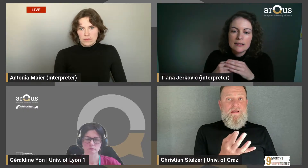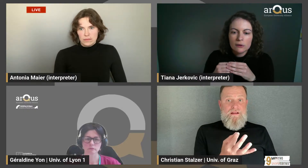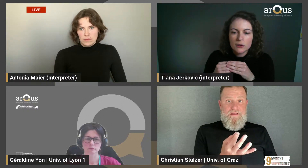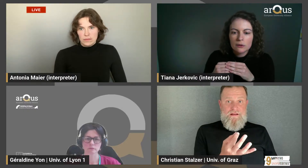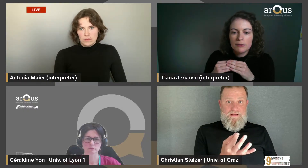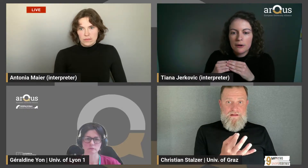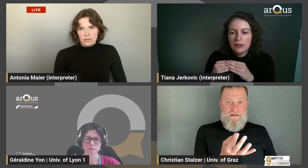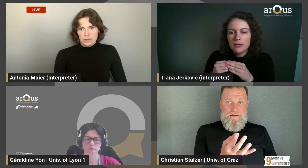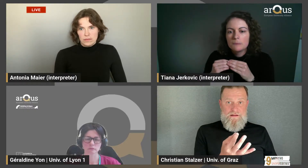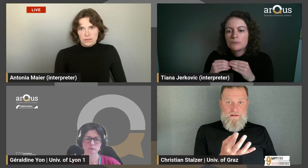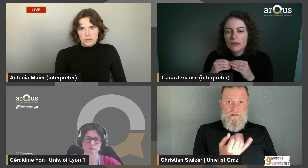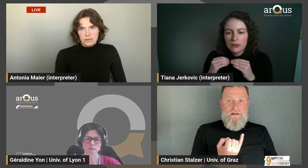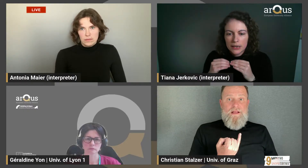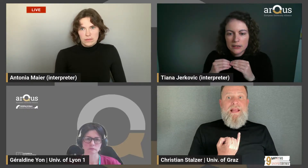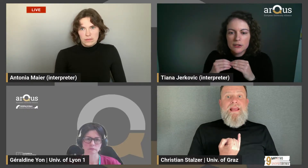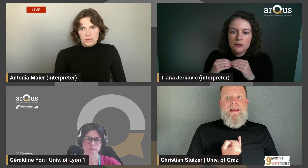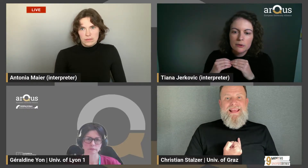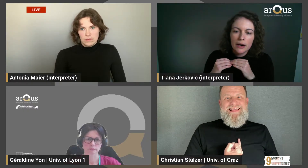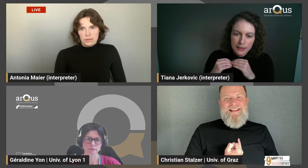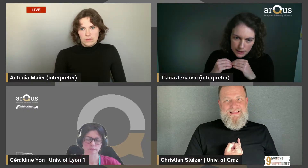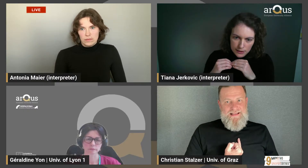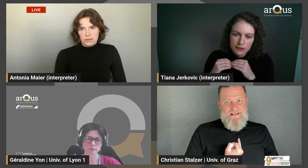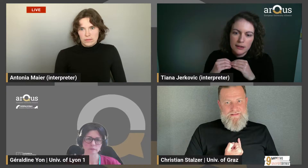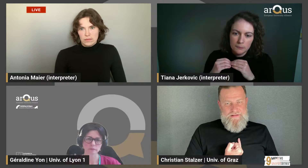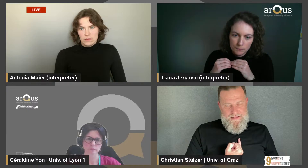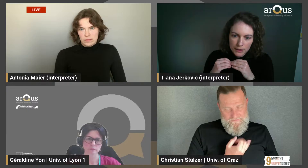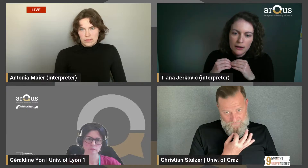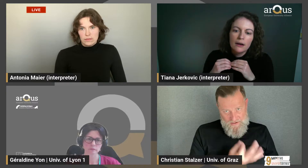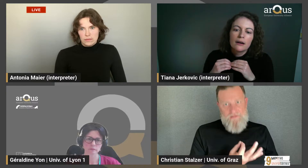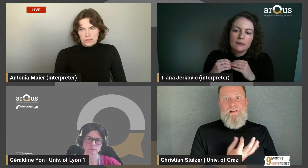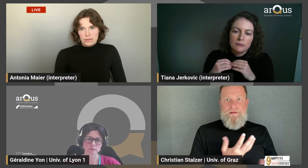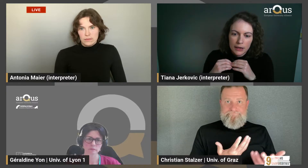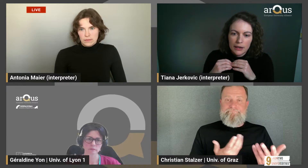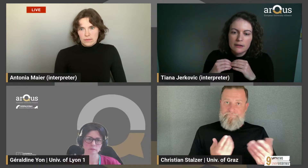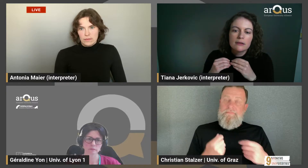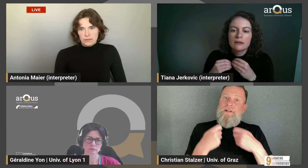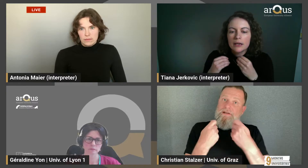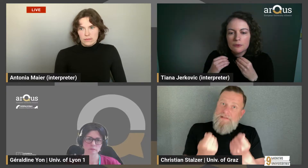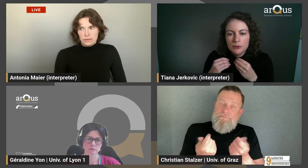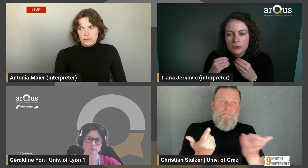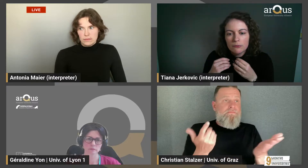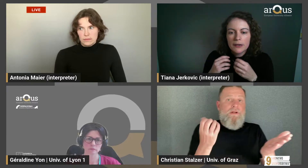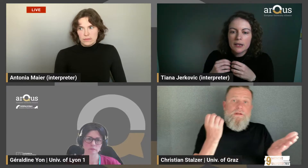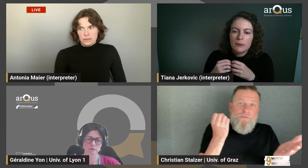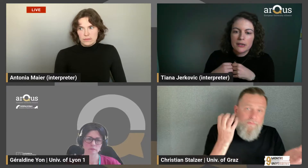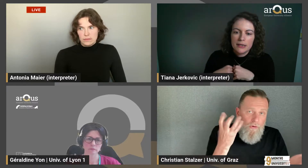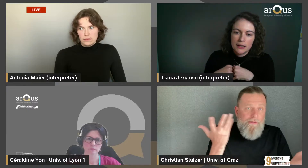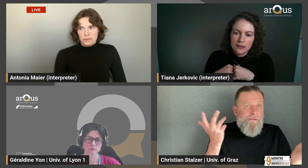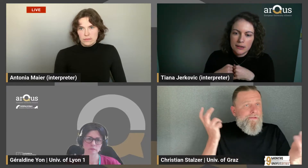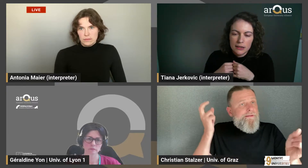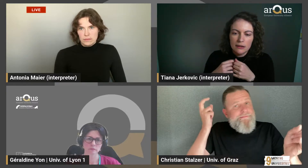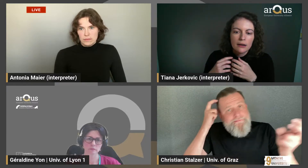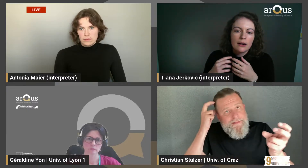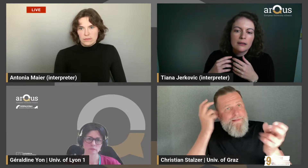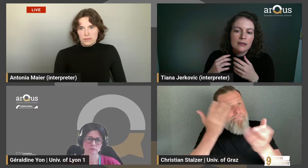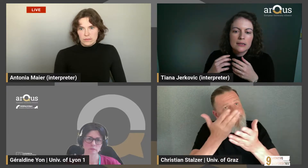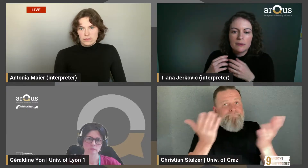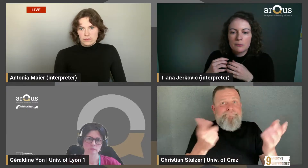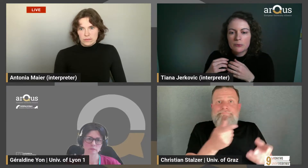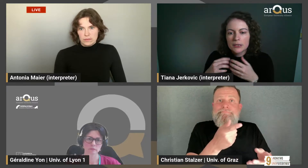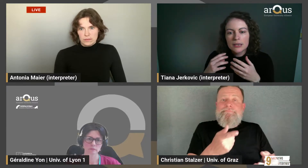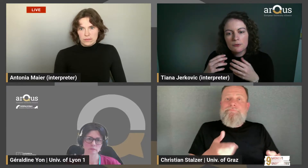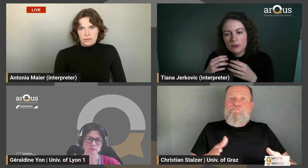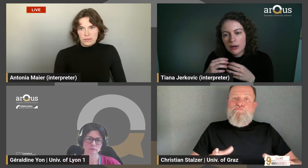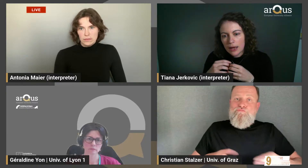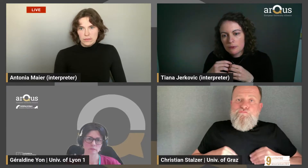this is also very connected to identity. And if you think about identity, this is